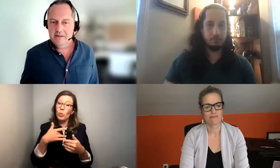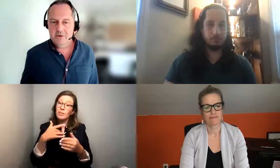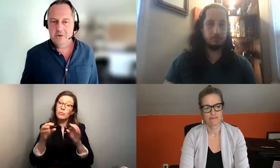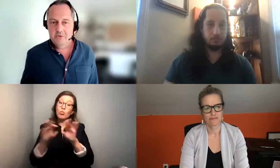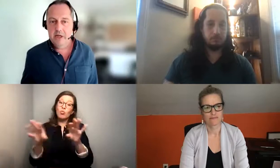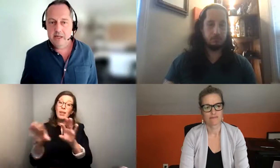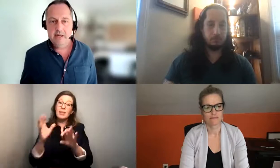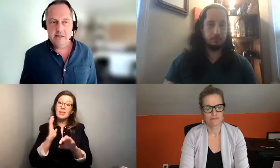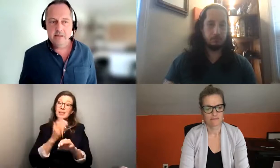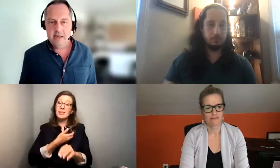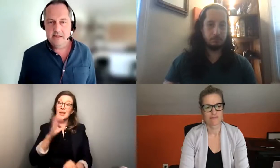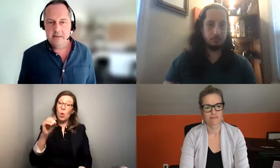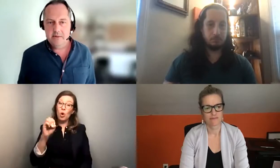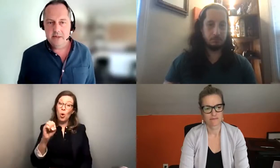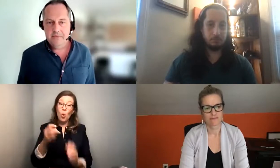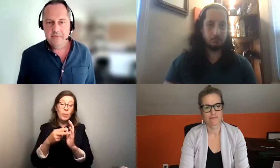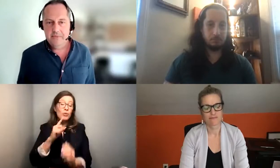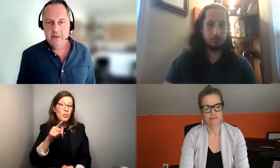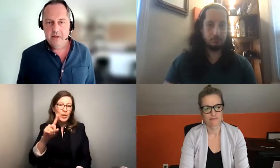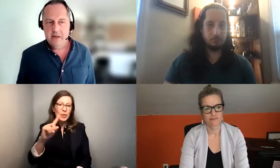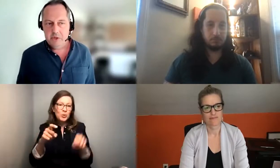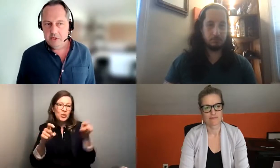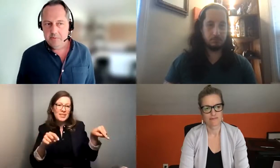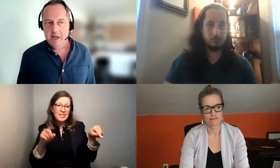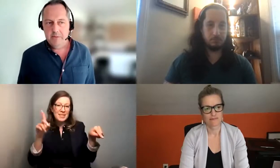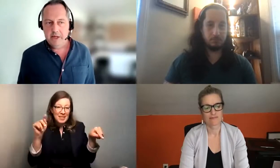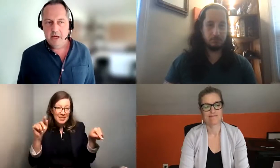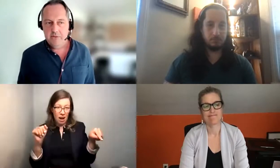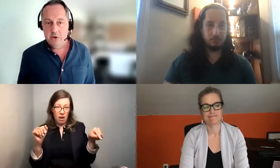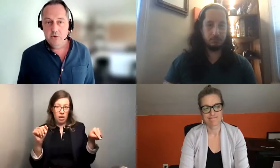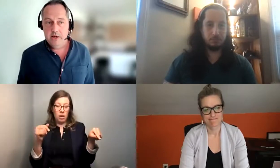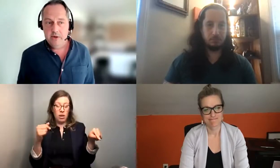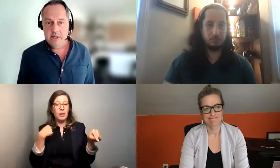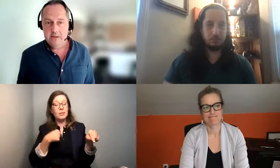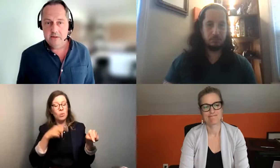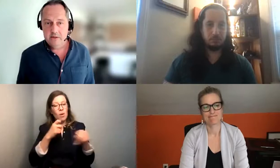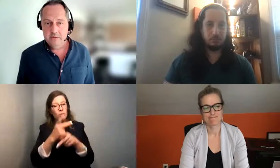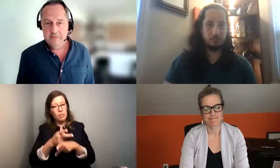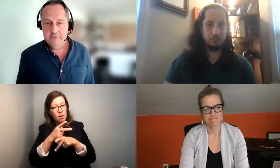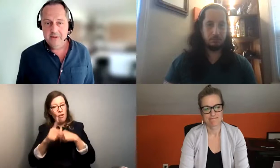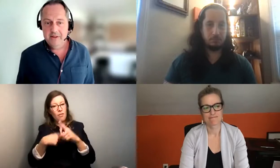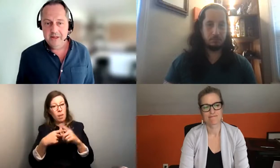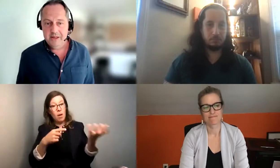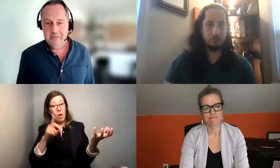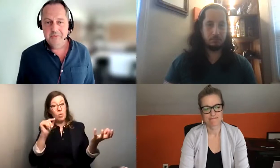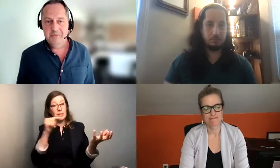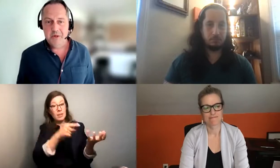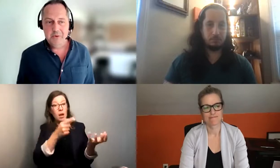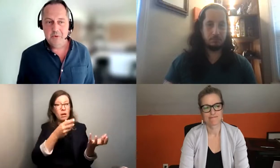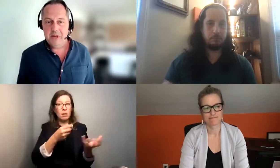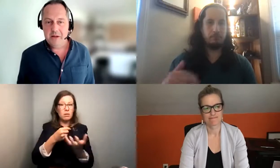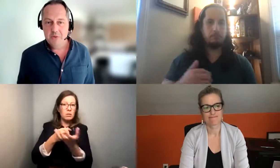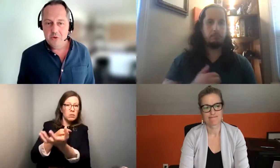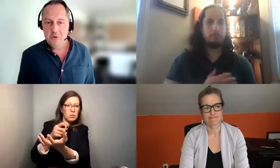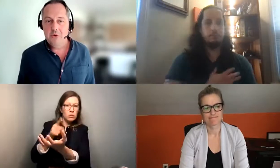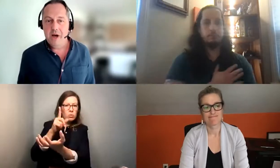actually, all you really need is the data to do it. And we just need to be a little bit careful who we give our data to. I think